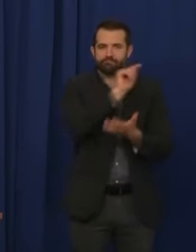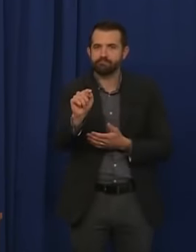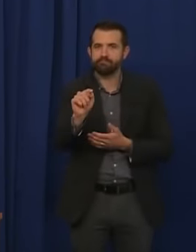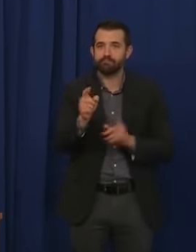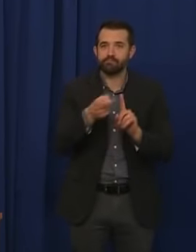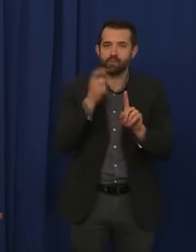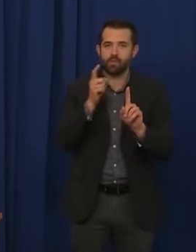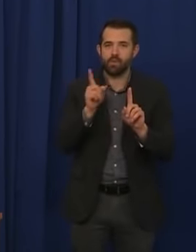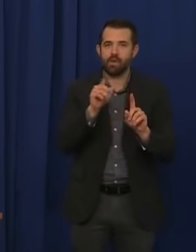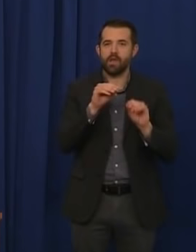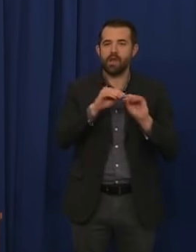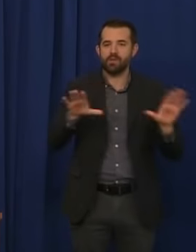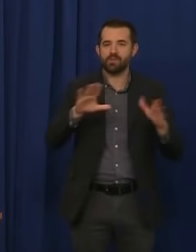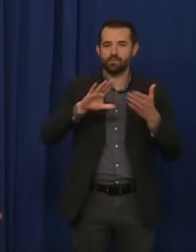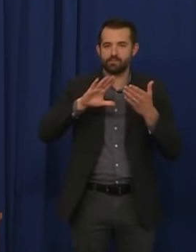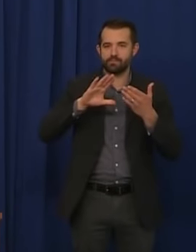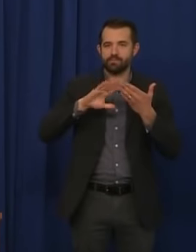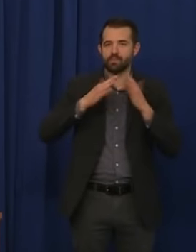long-term care facilities.